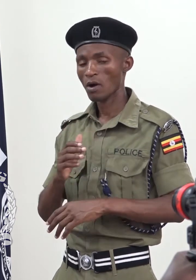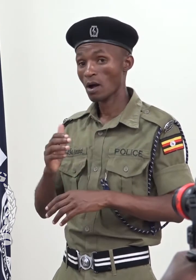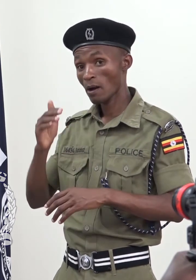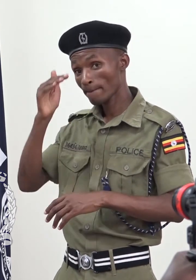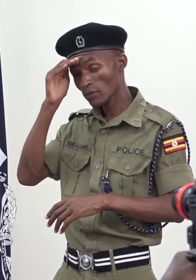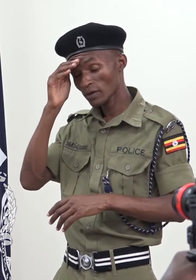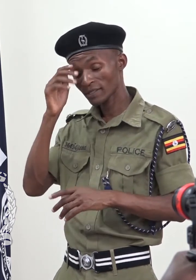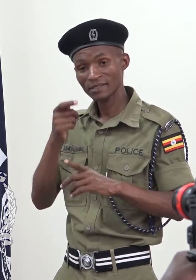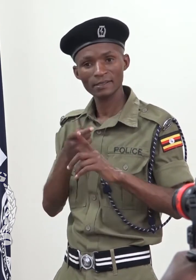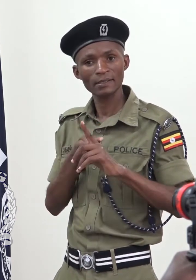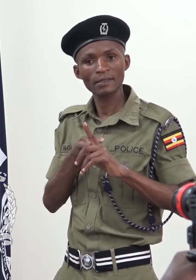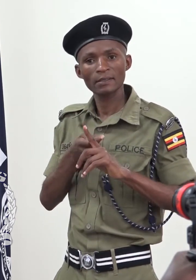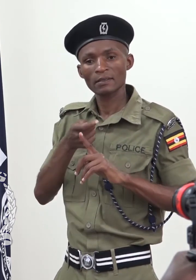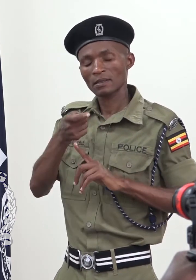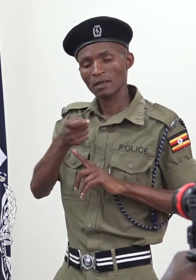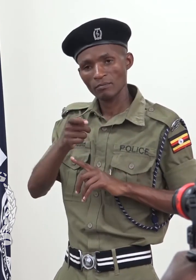Mukono